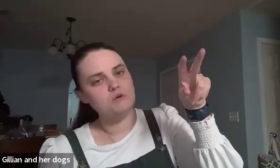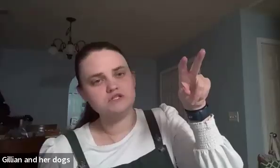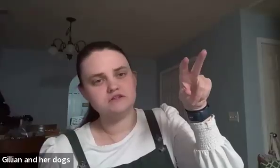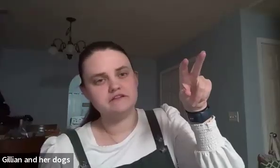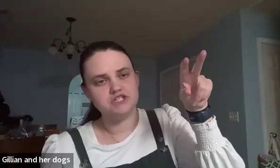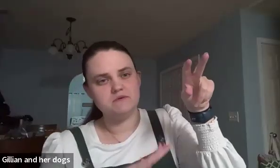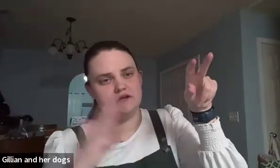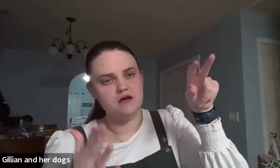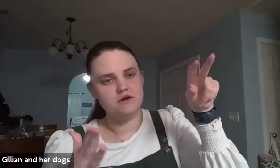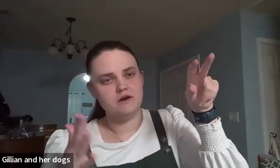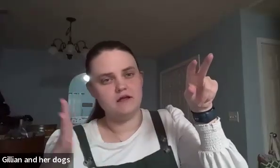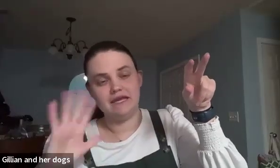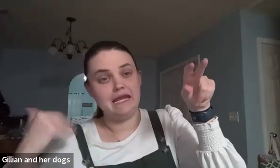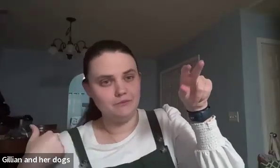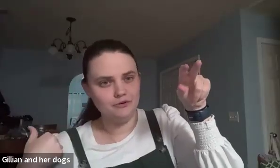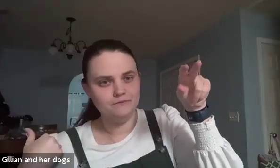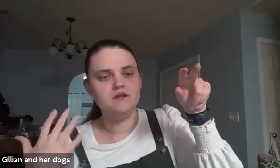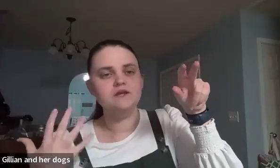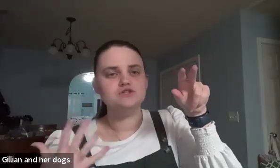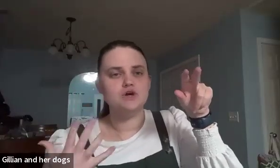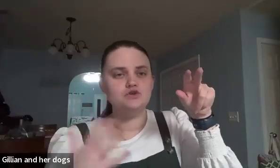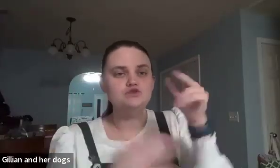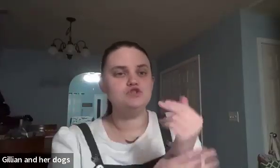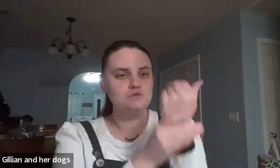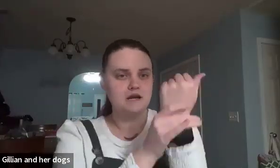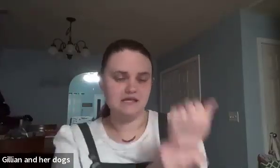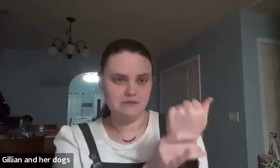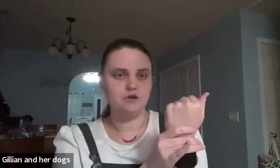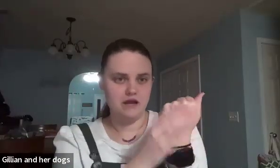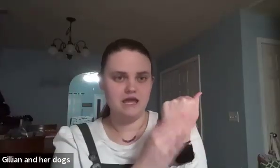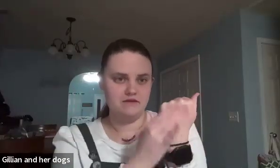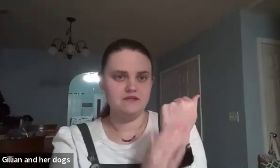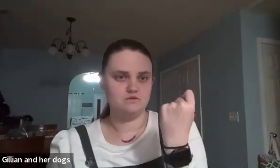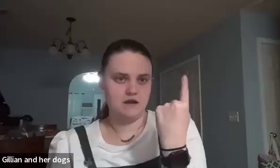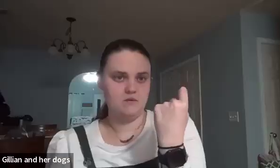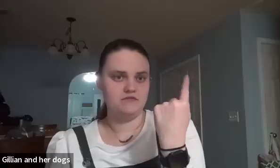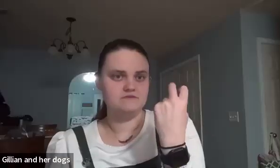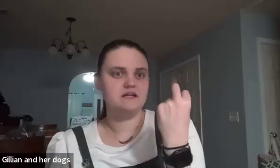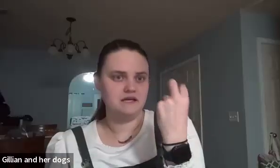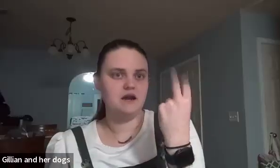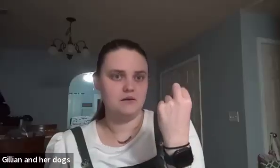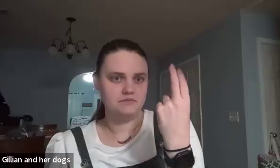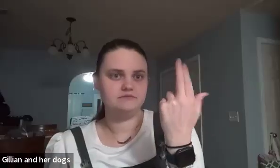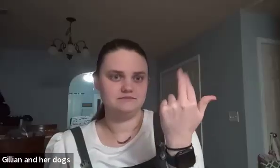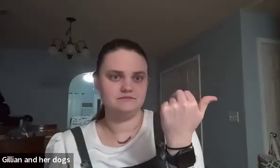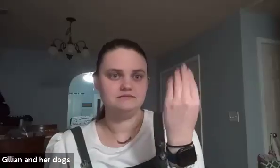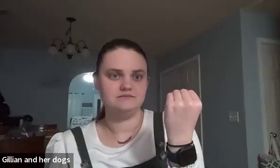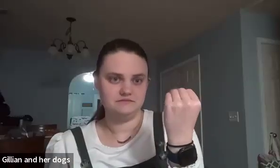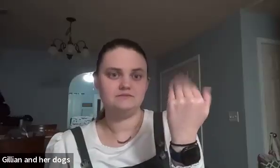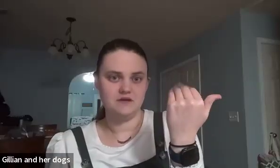would almost look like the shape of another, like an animal. So you do want to keep your hand this way with it flicking up.